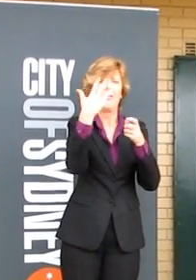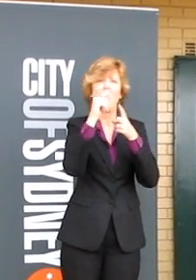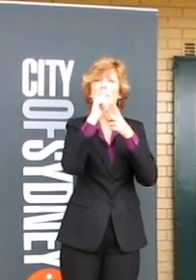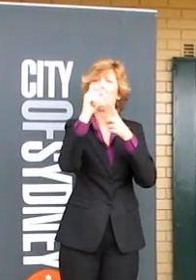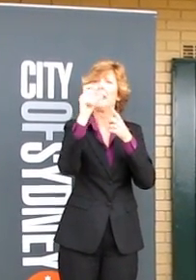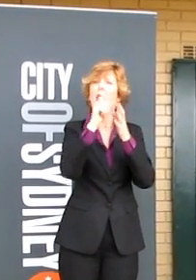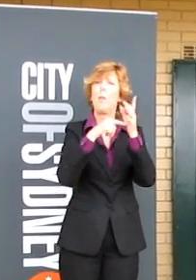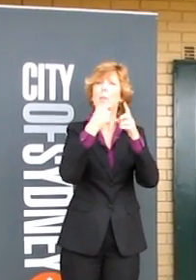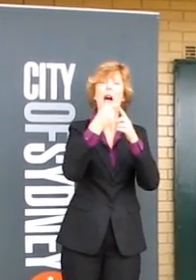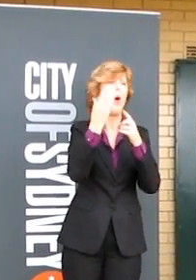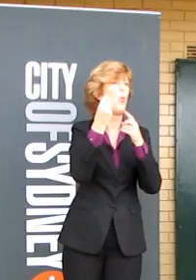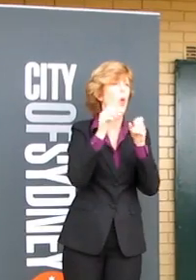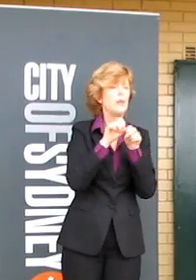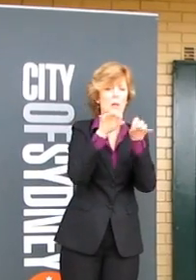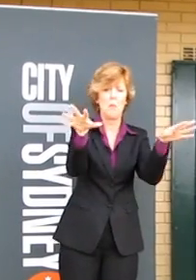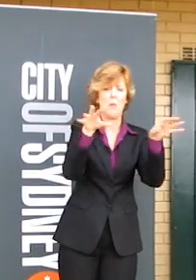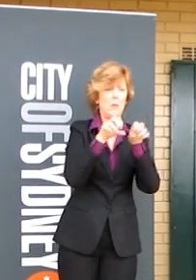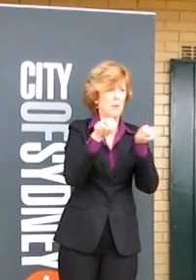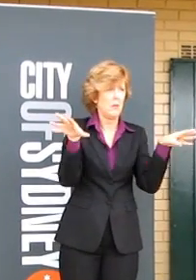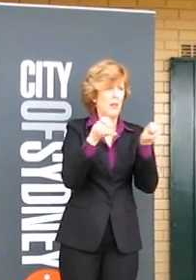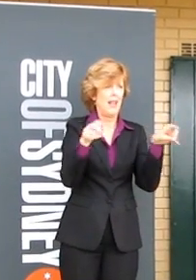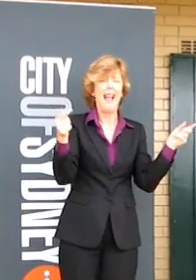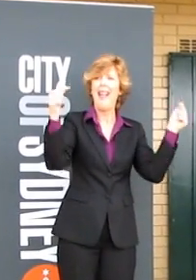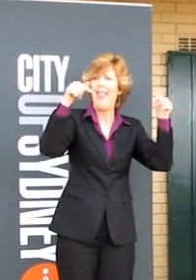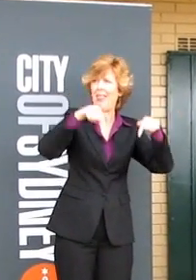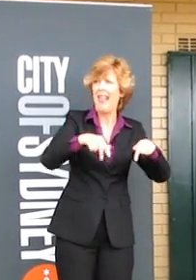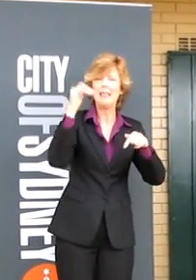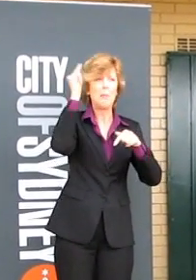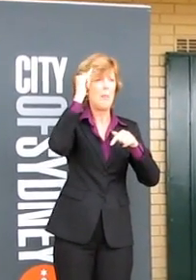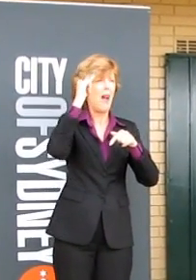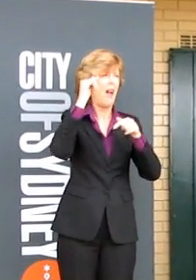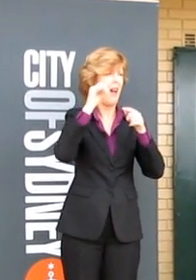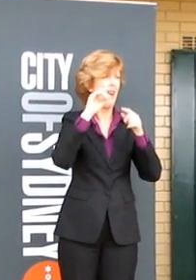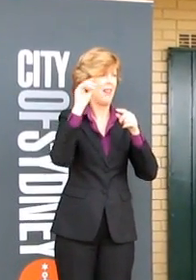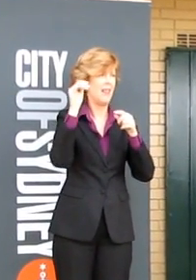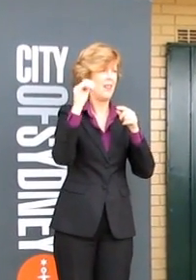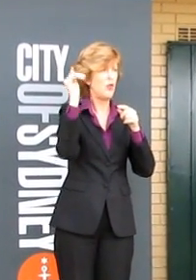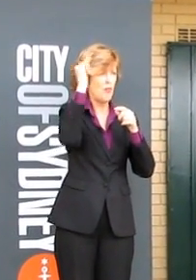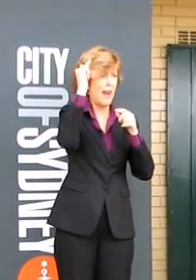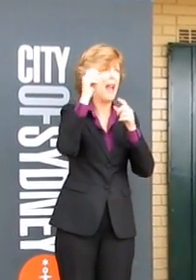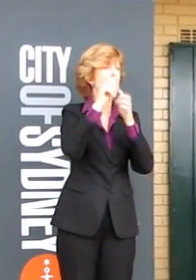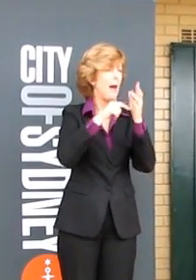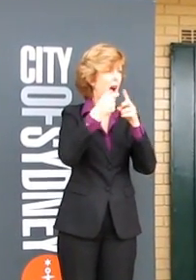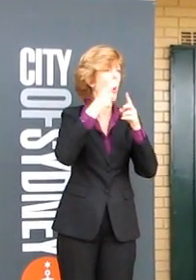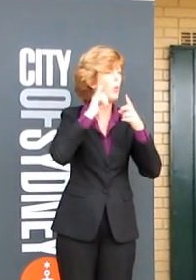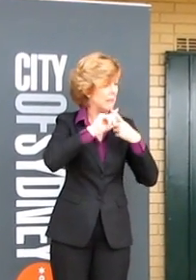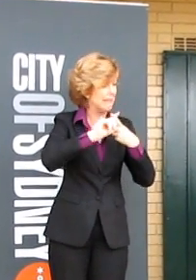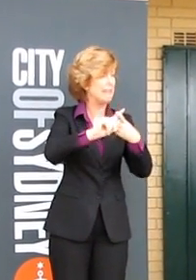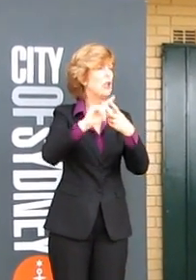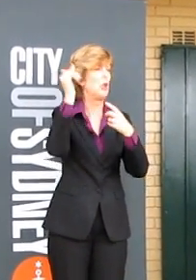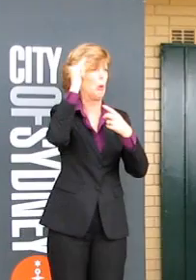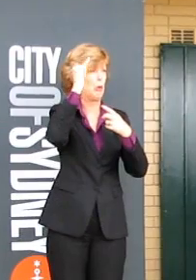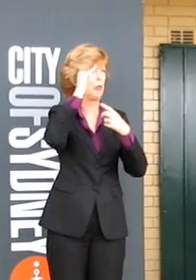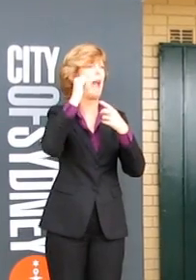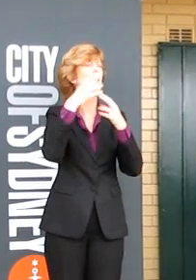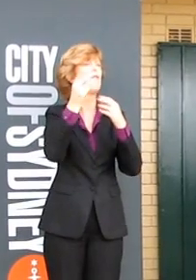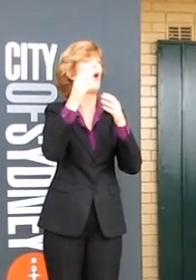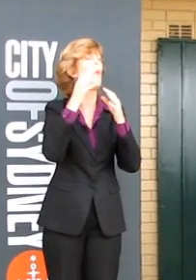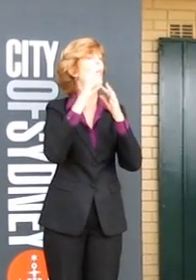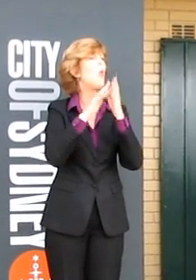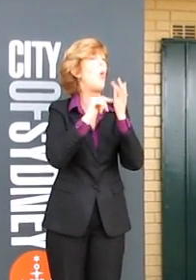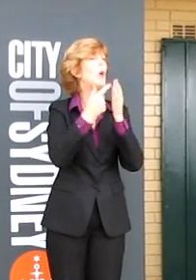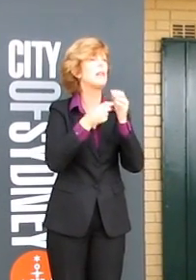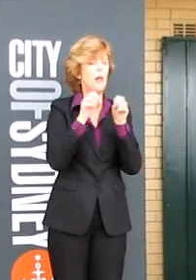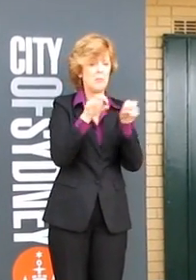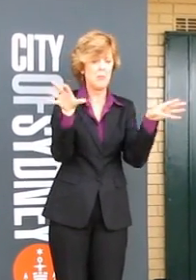needs. So this park should continue to look lush and green, and it'll be on water from that tank. There are swathes